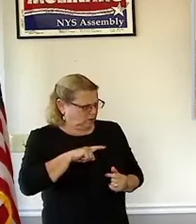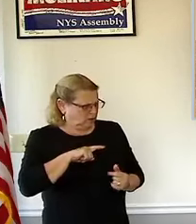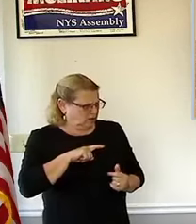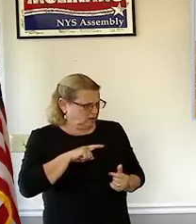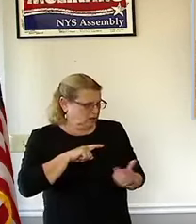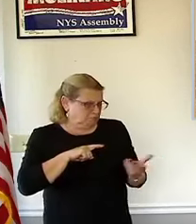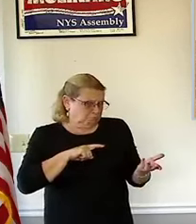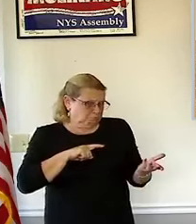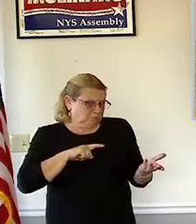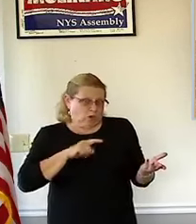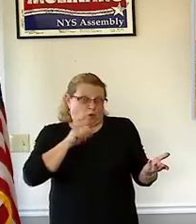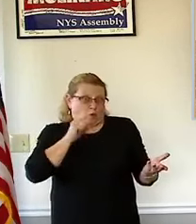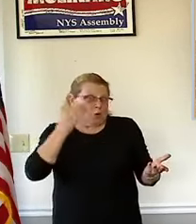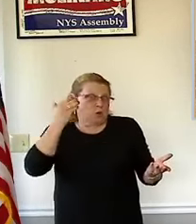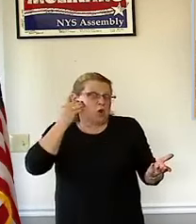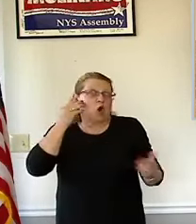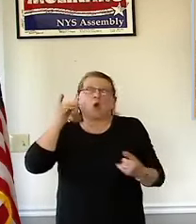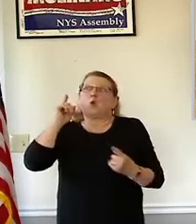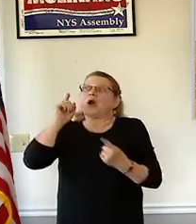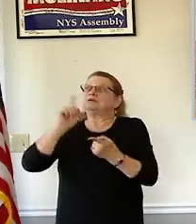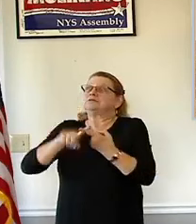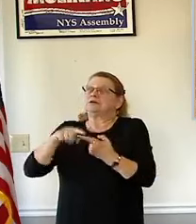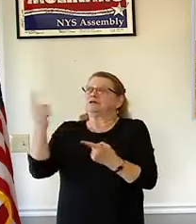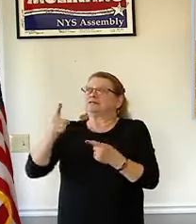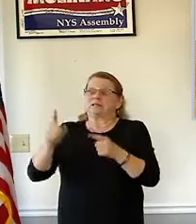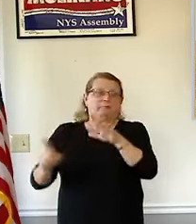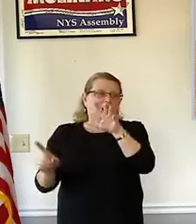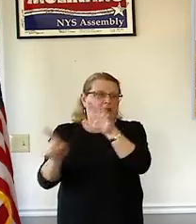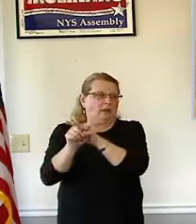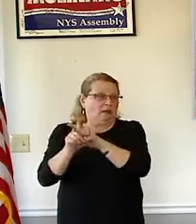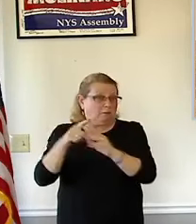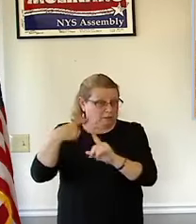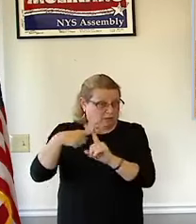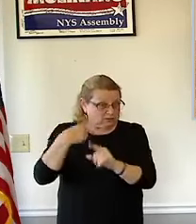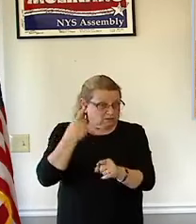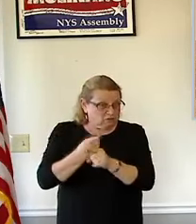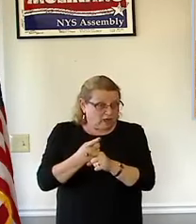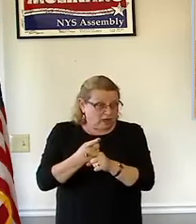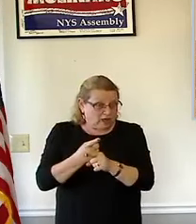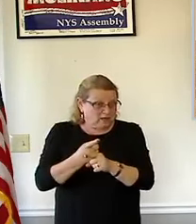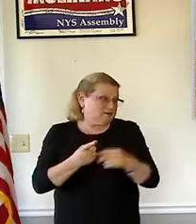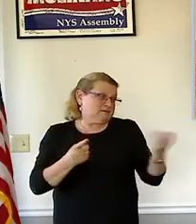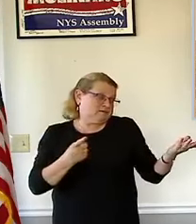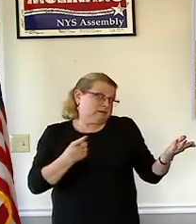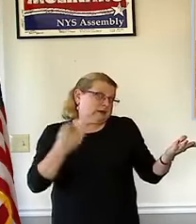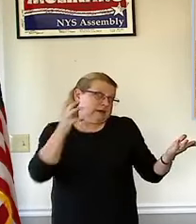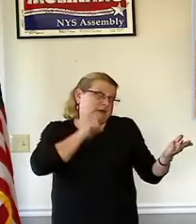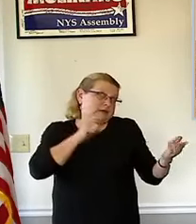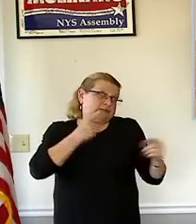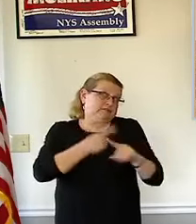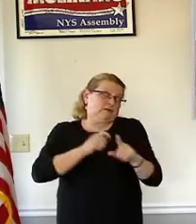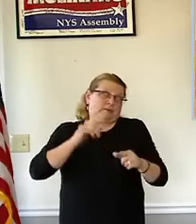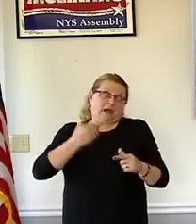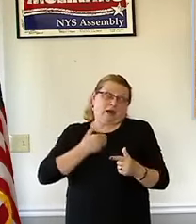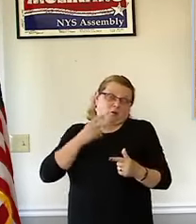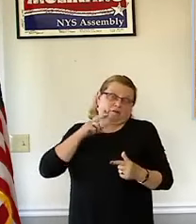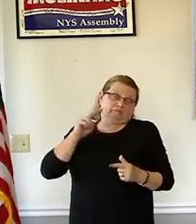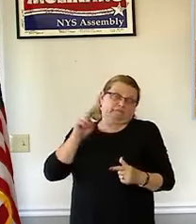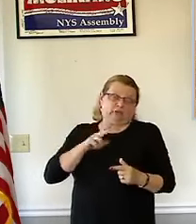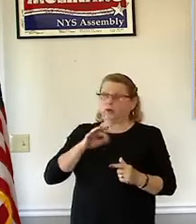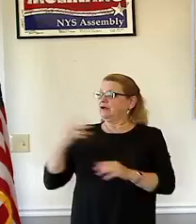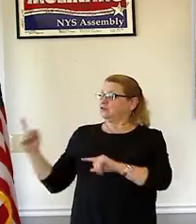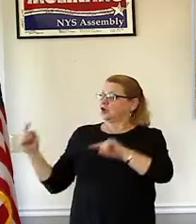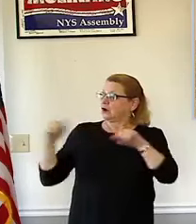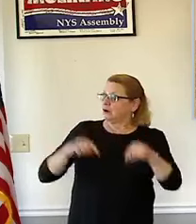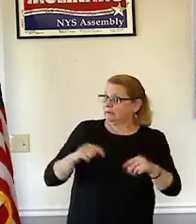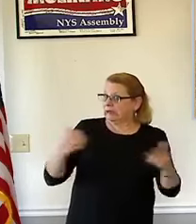until an individual tests positive. In fact, you know, from our perspective, you know, I guess if you're coming here for a few weeks, I mean, that's